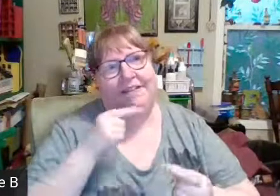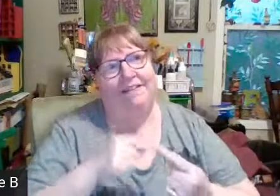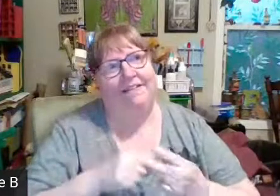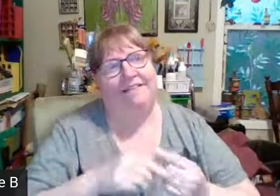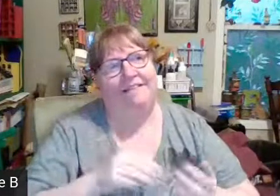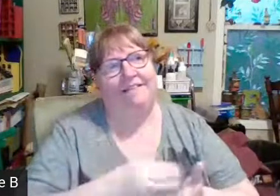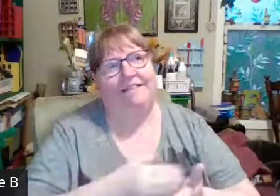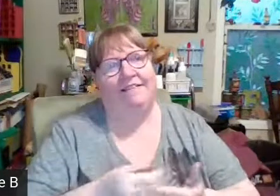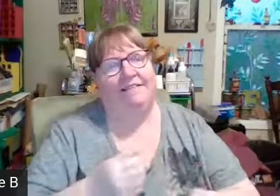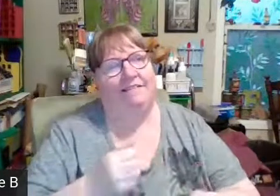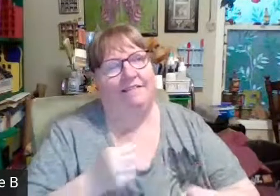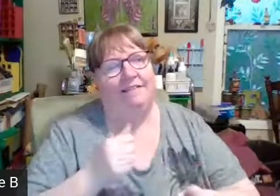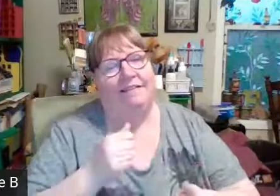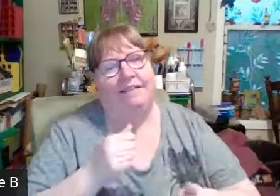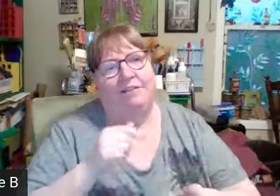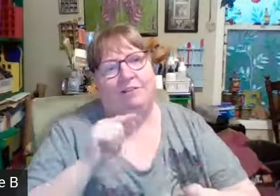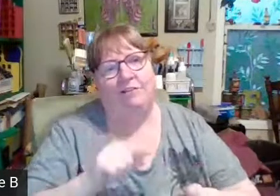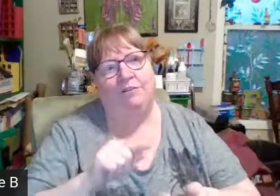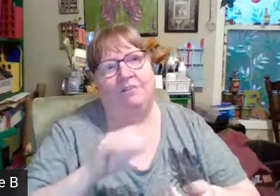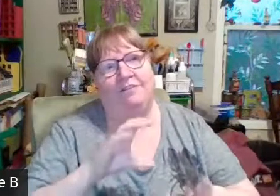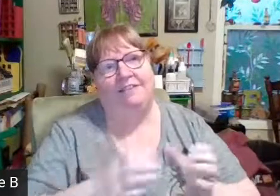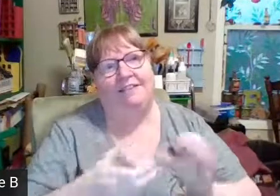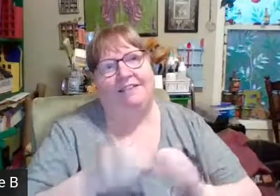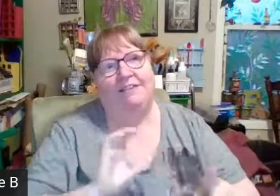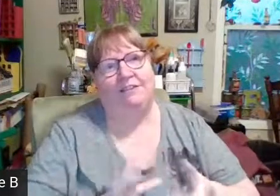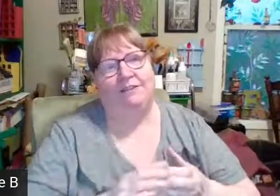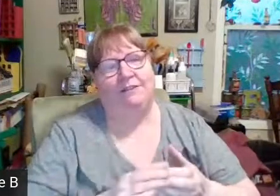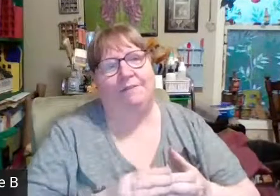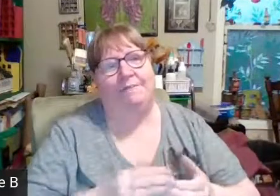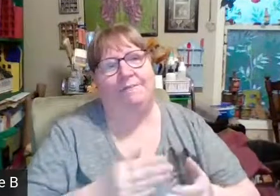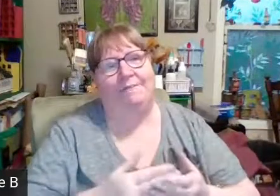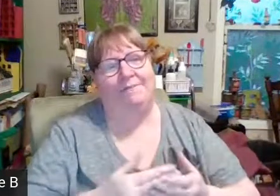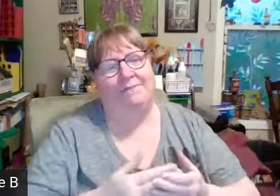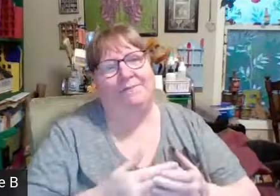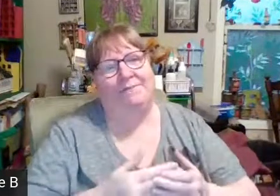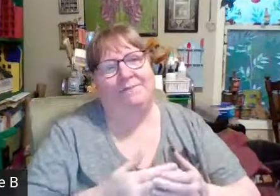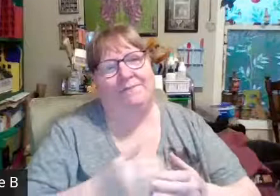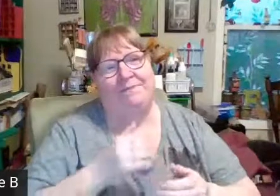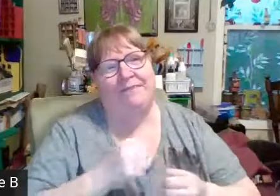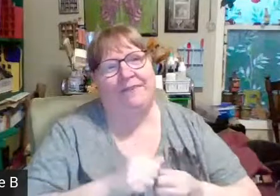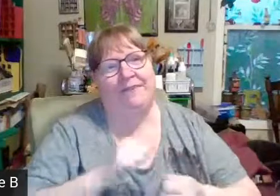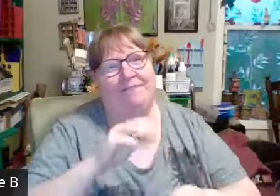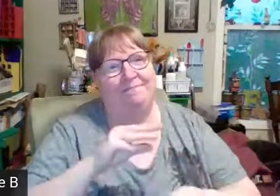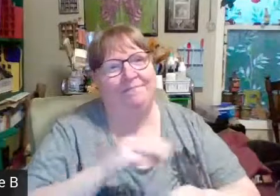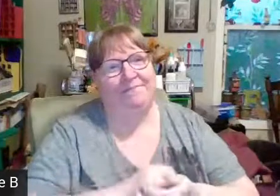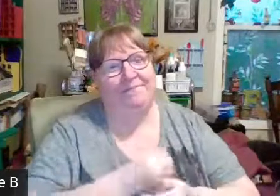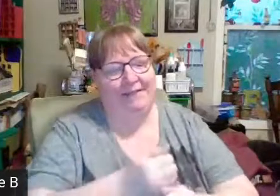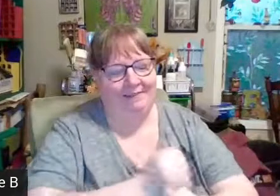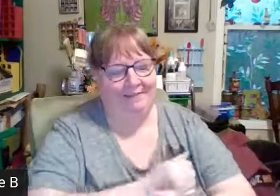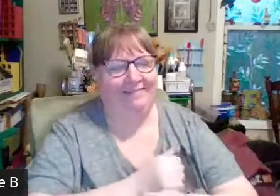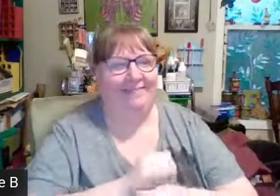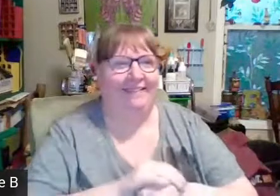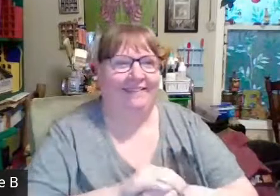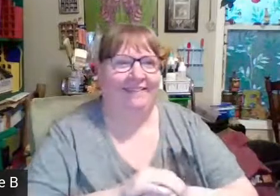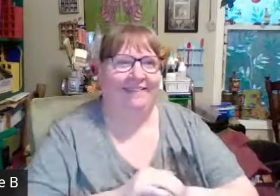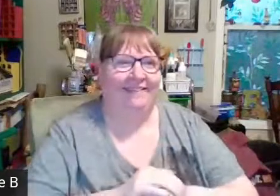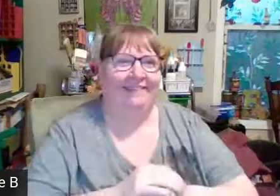computer. I shouldn't tell anybody this, but I just bookmarked Disabled Artist Site